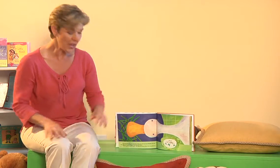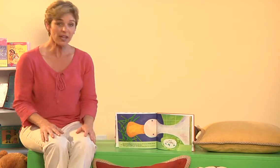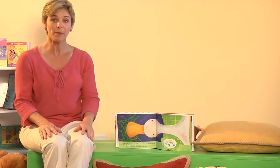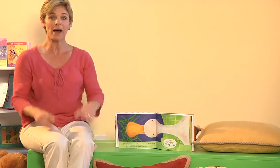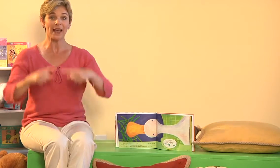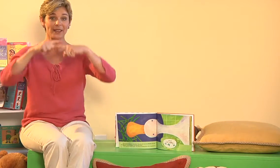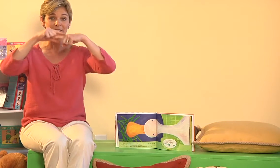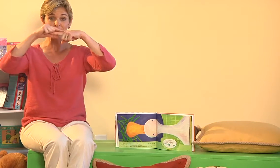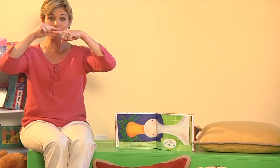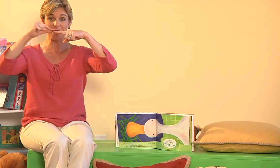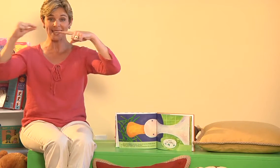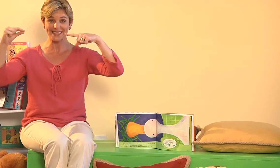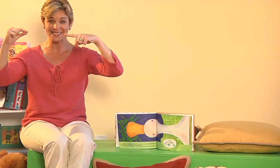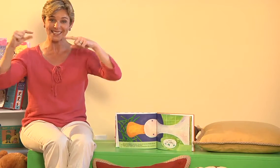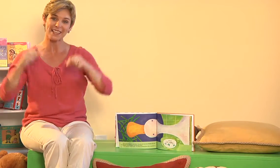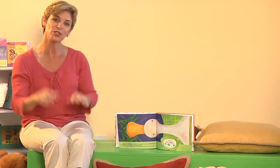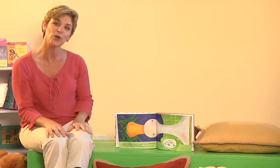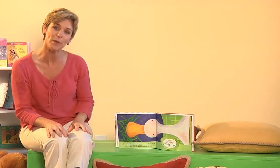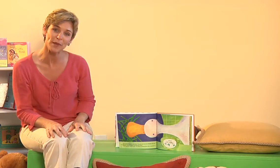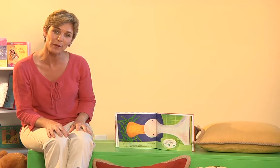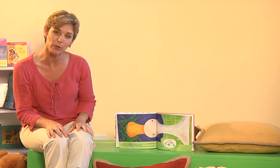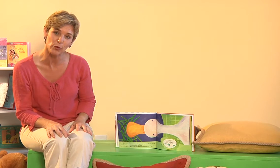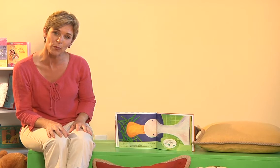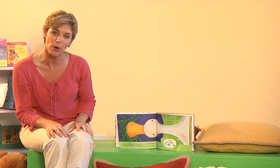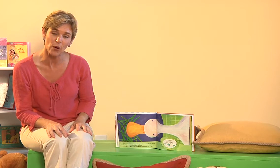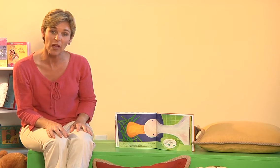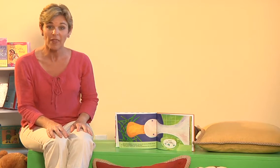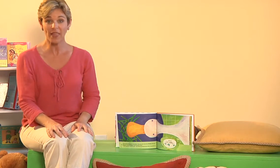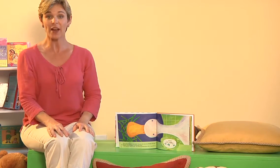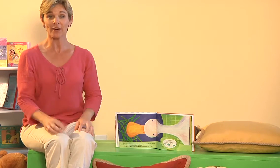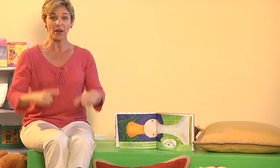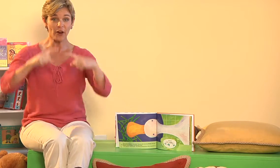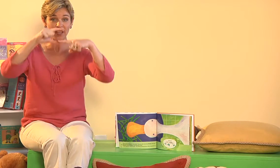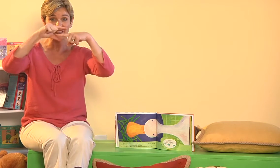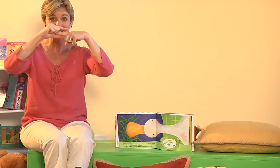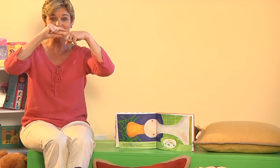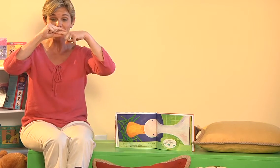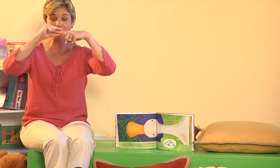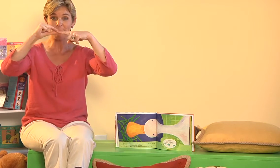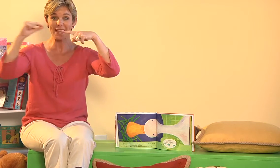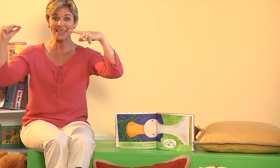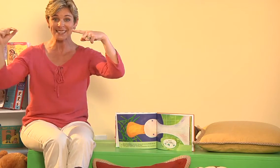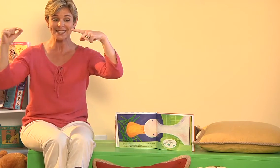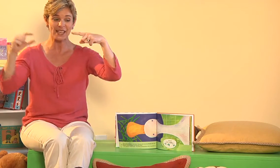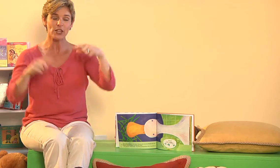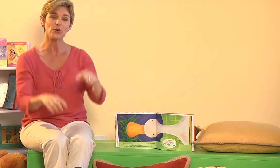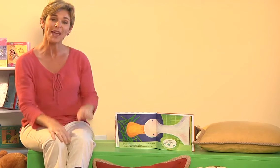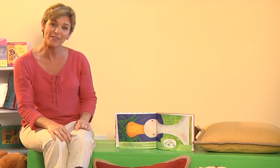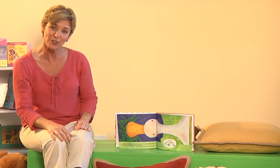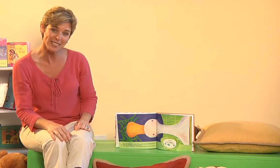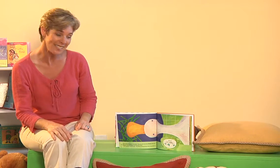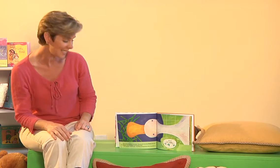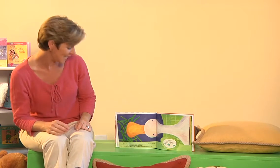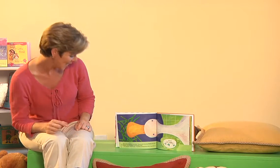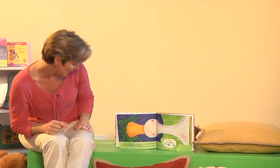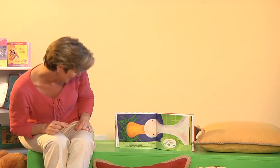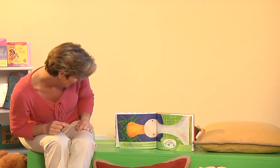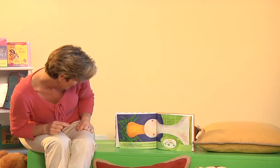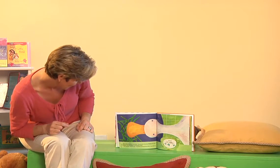Duck piles beans into our big blue bowl. They are the heartiest beans you ever did see.